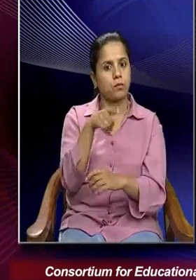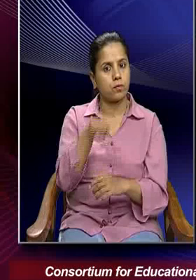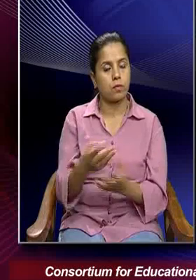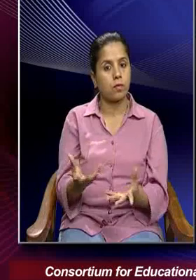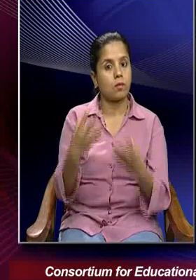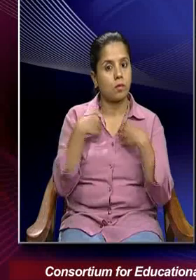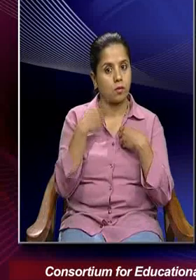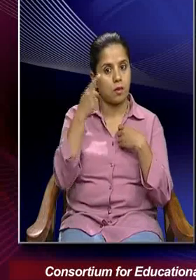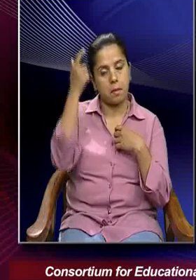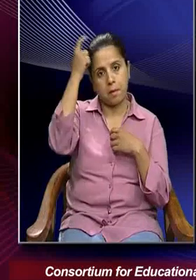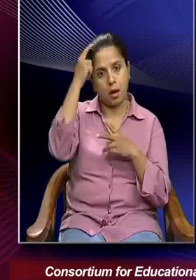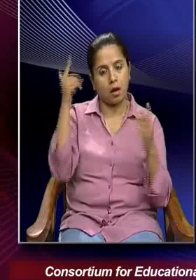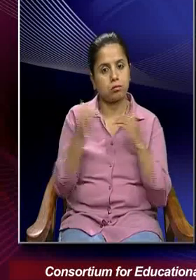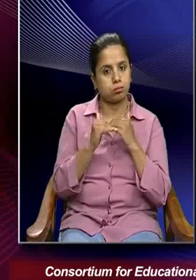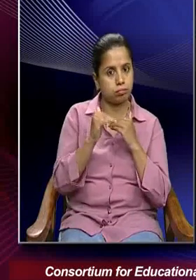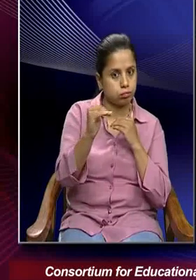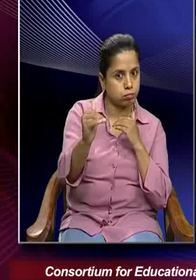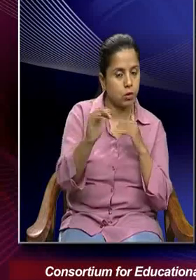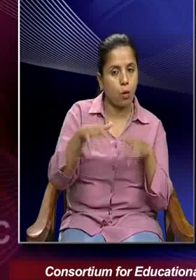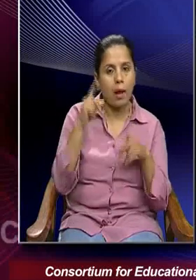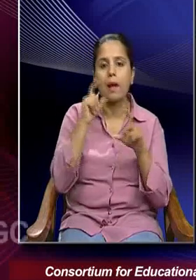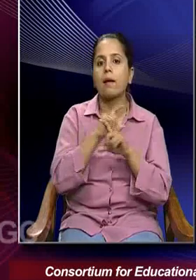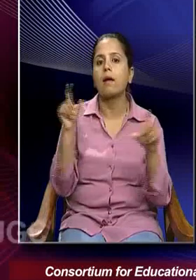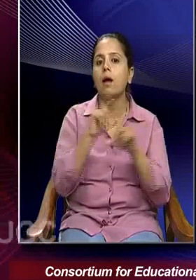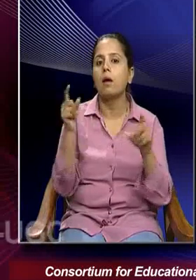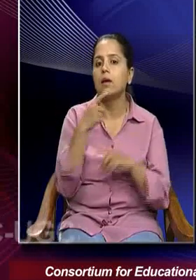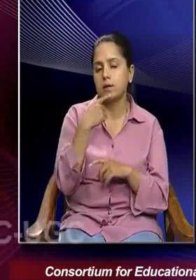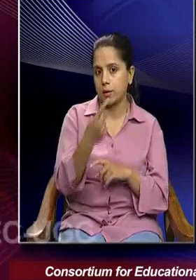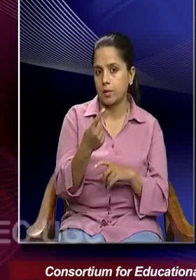cultivating mental stability and clarity.